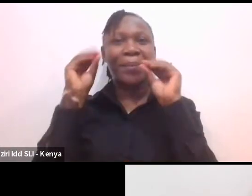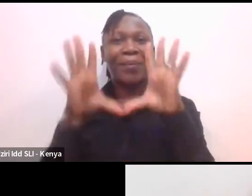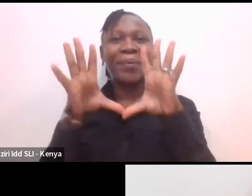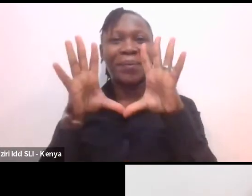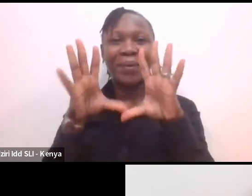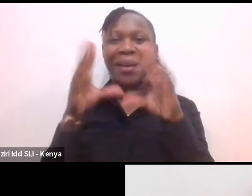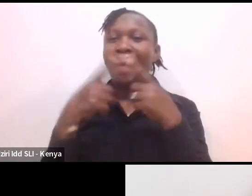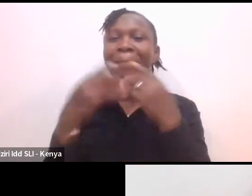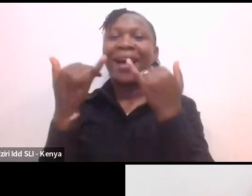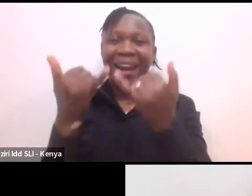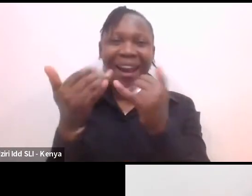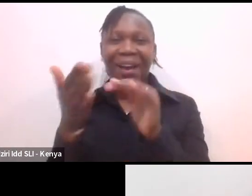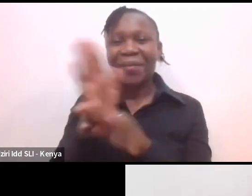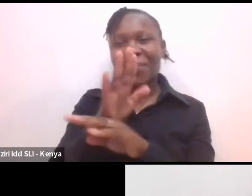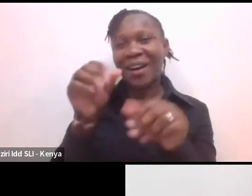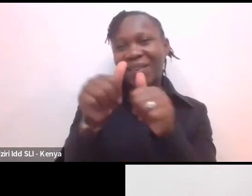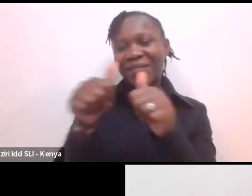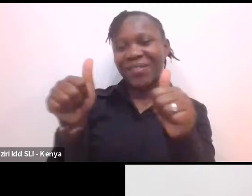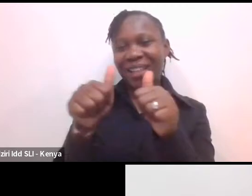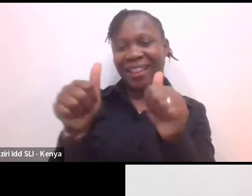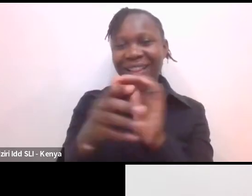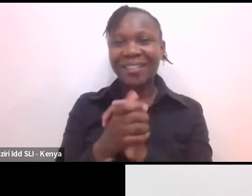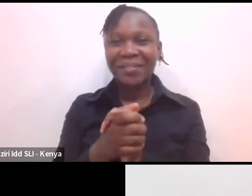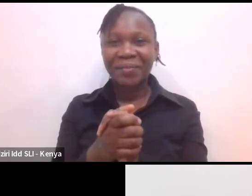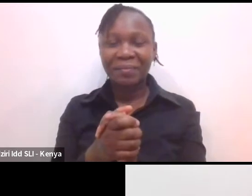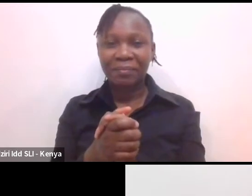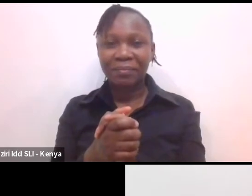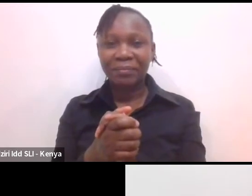have returned. Thank you. And